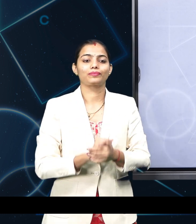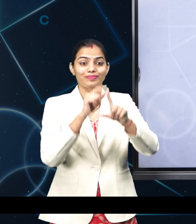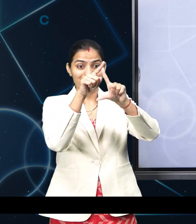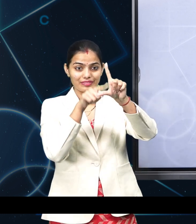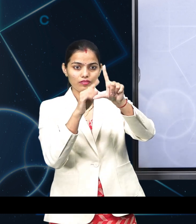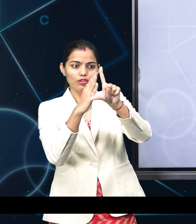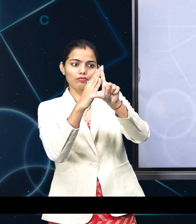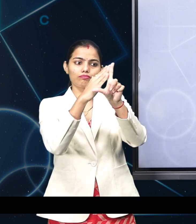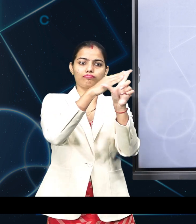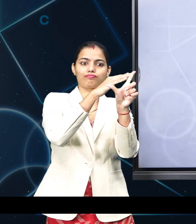obtuse angle,